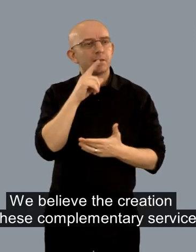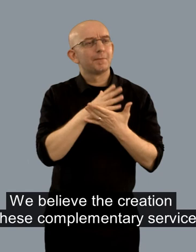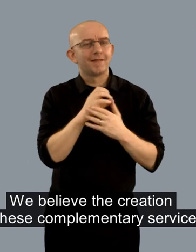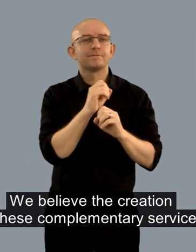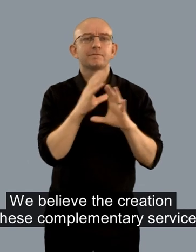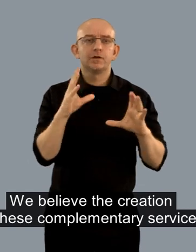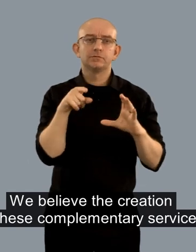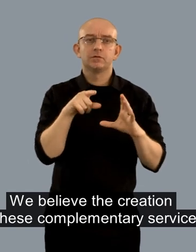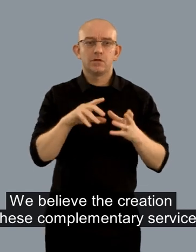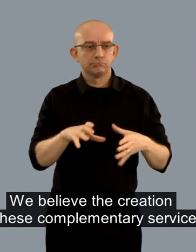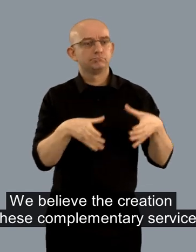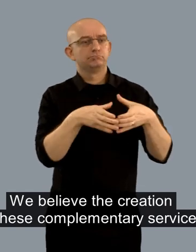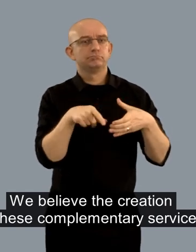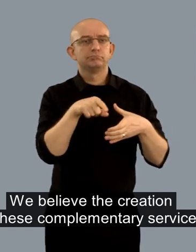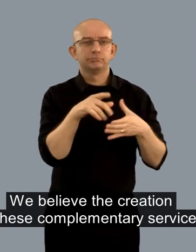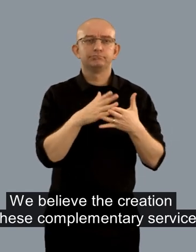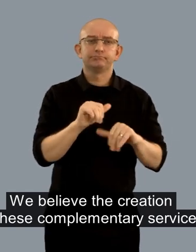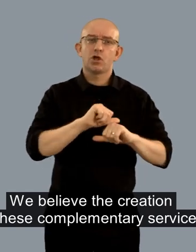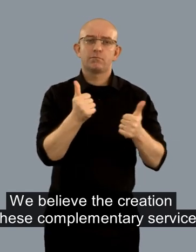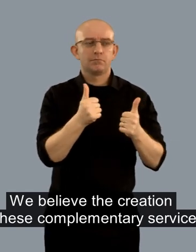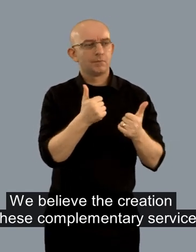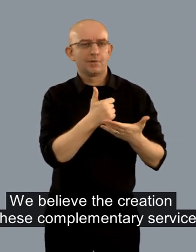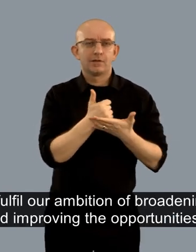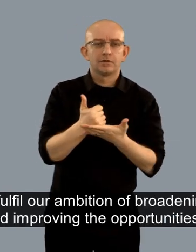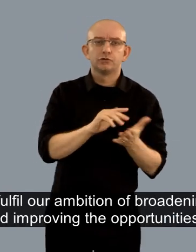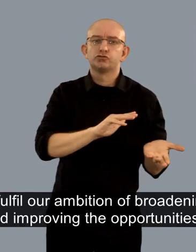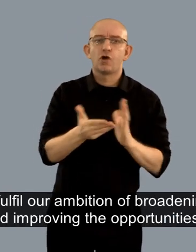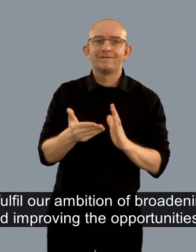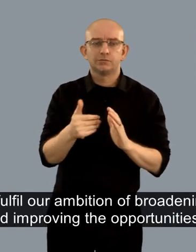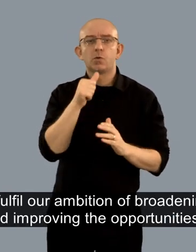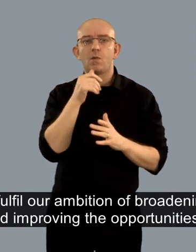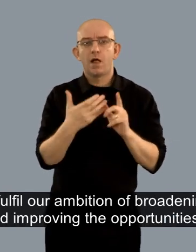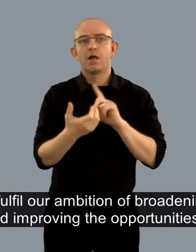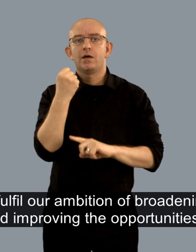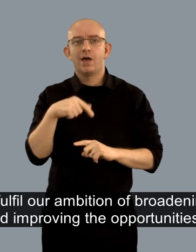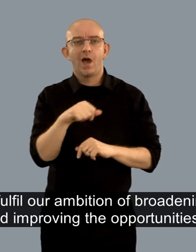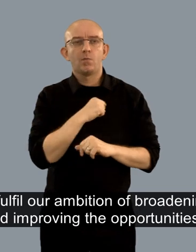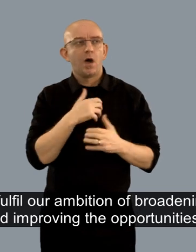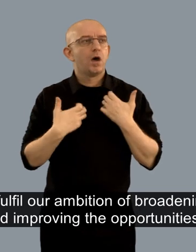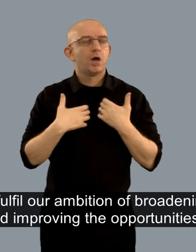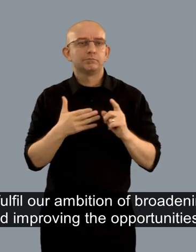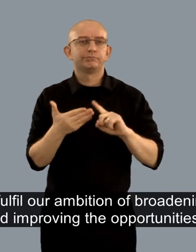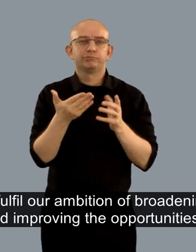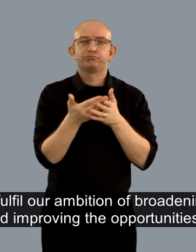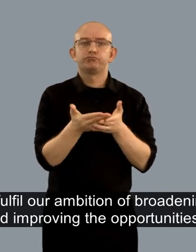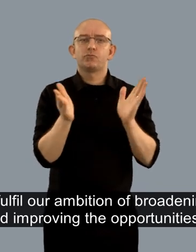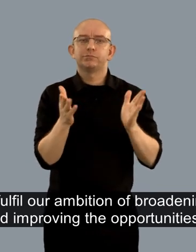We believe the creation of these complementary services will fulfil our ambition of broadening and improving